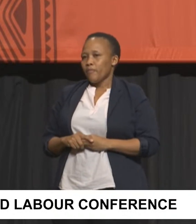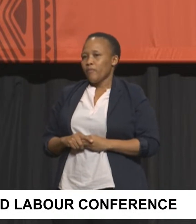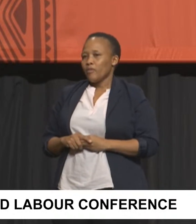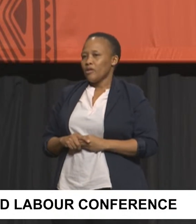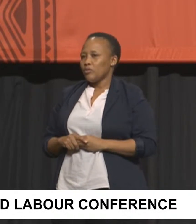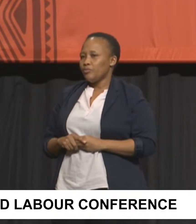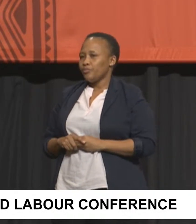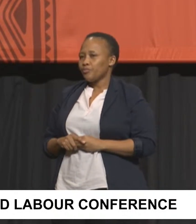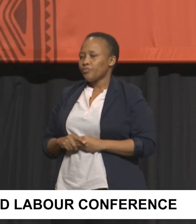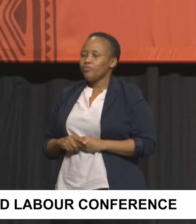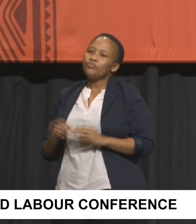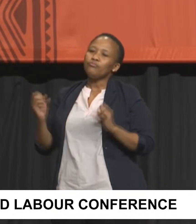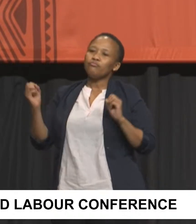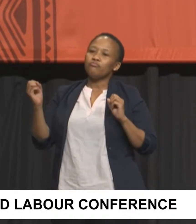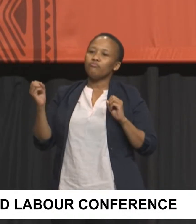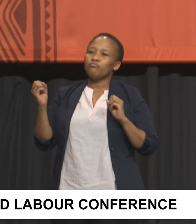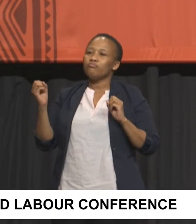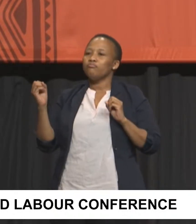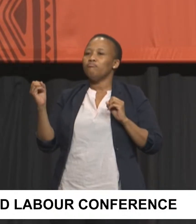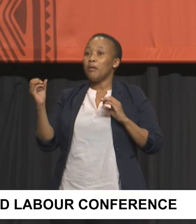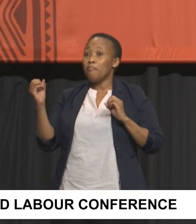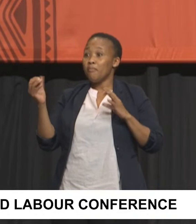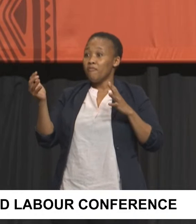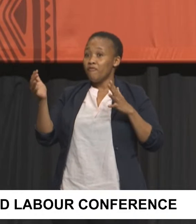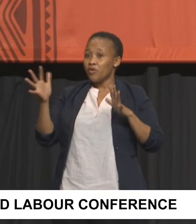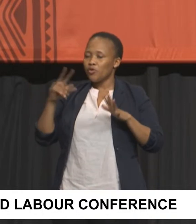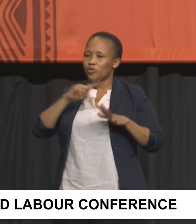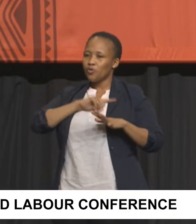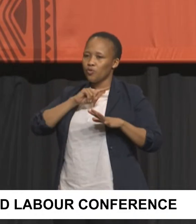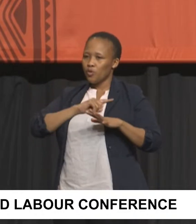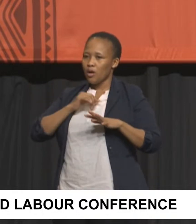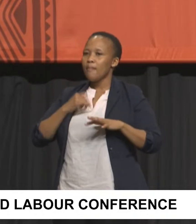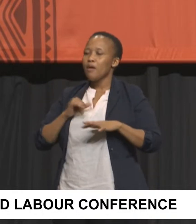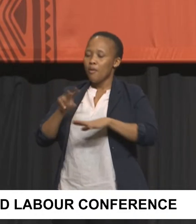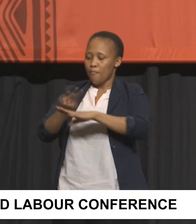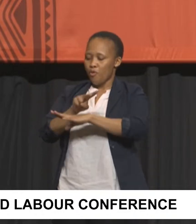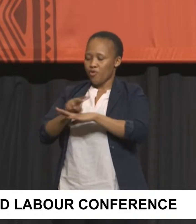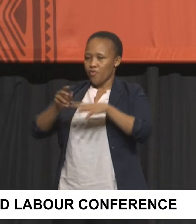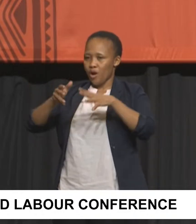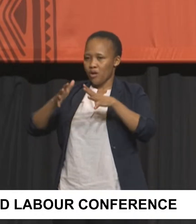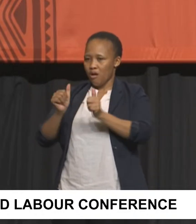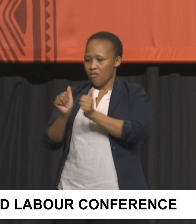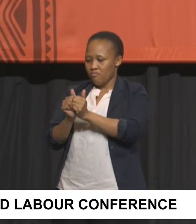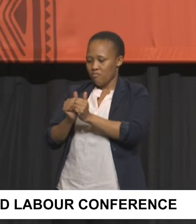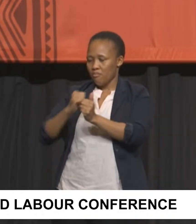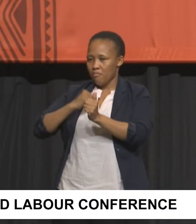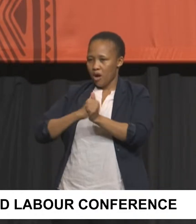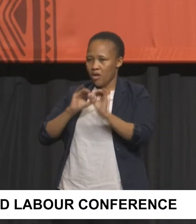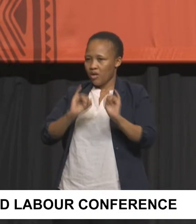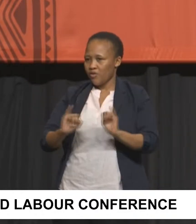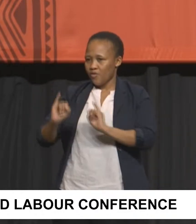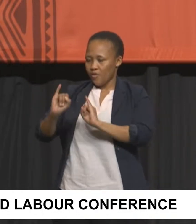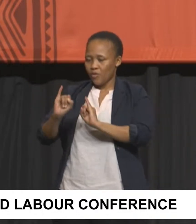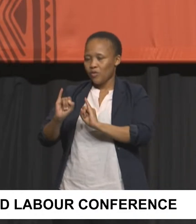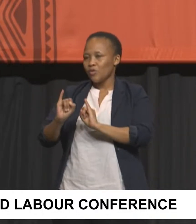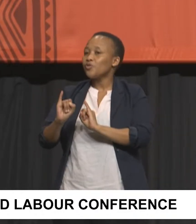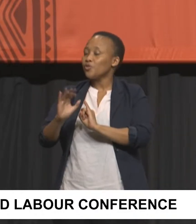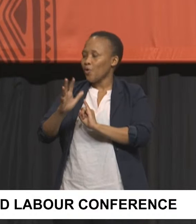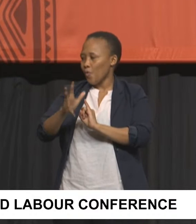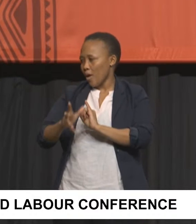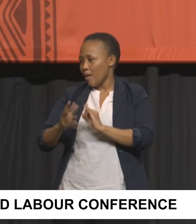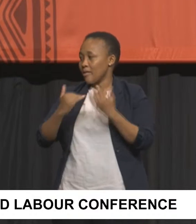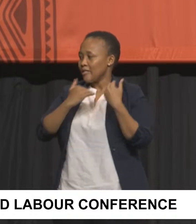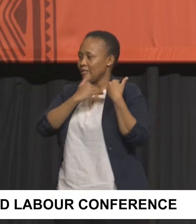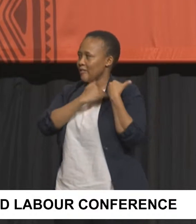because I'll introduce you to my co-moderators. You will know their first names, but out of respect and due respect for their safety, you'll